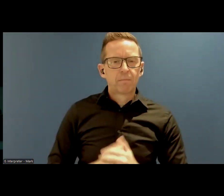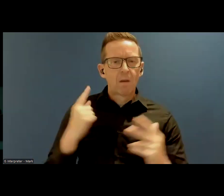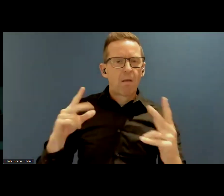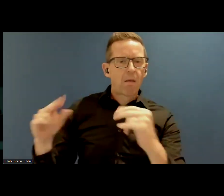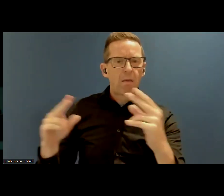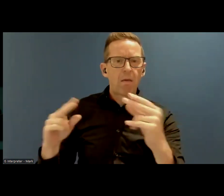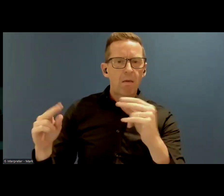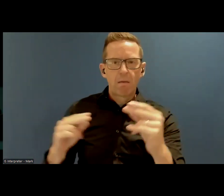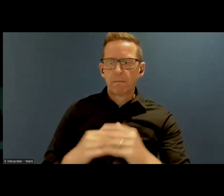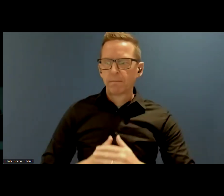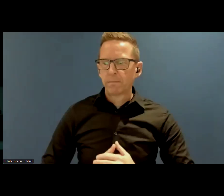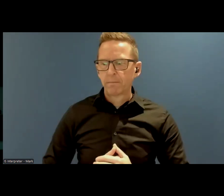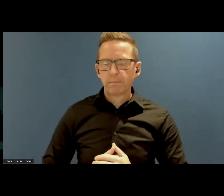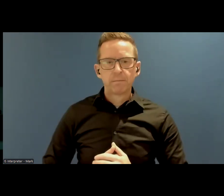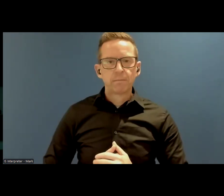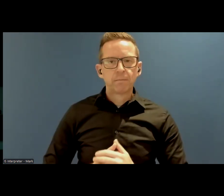Alexandra, could you please do the needful?